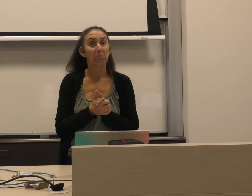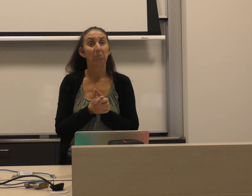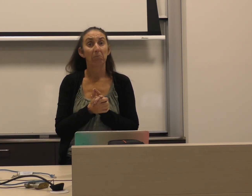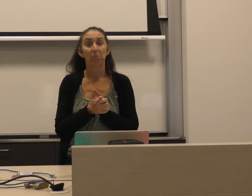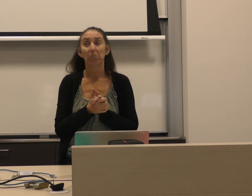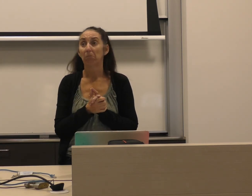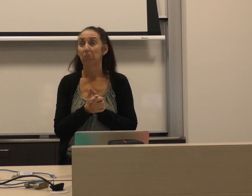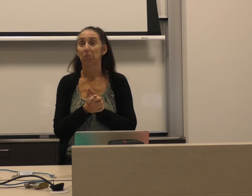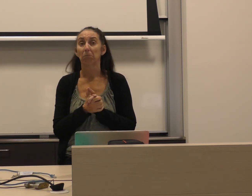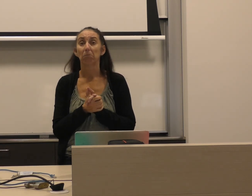variation.